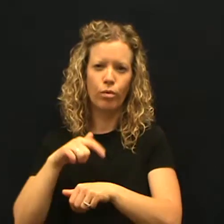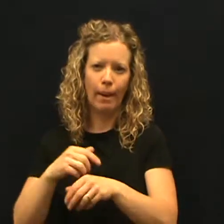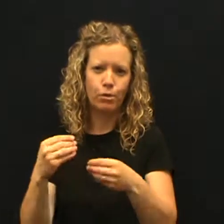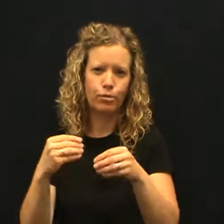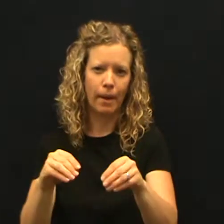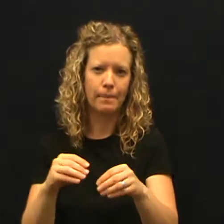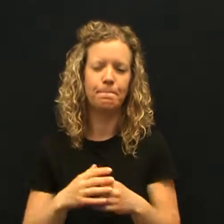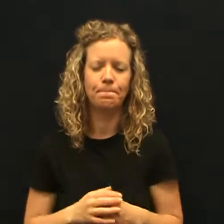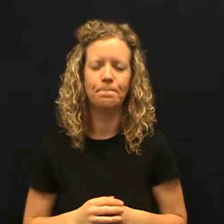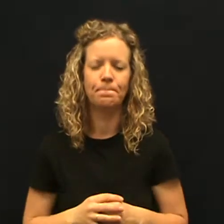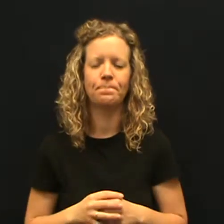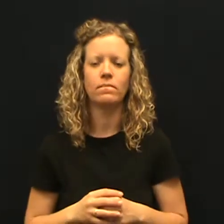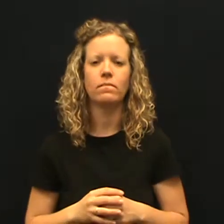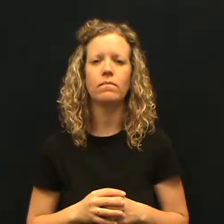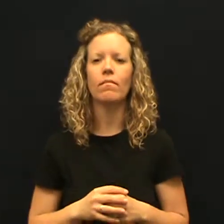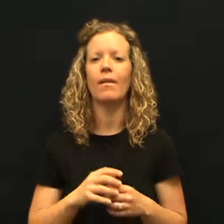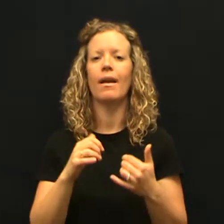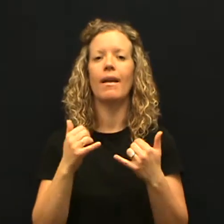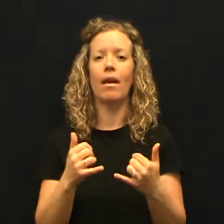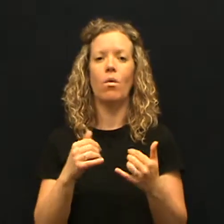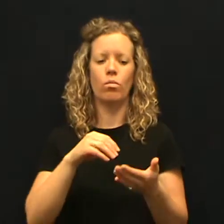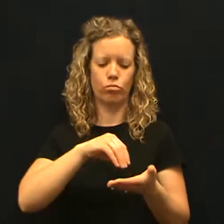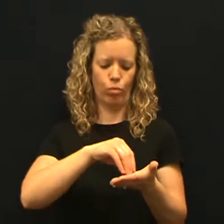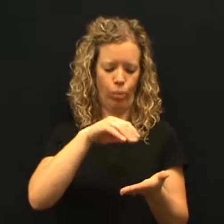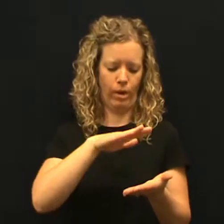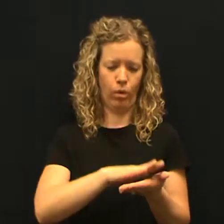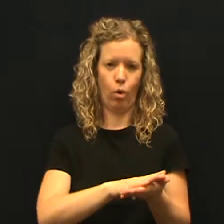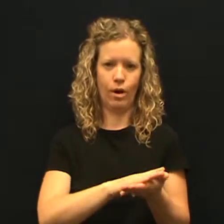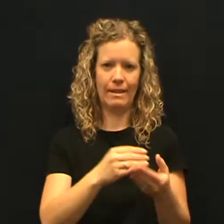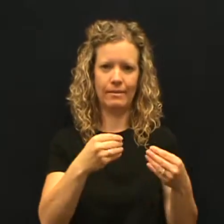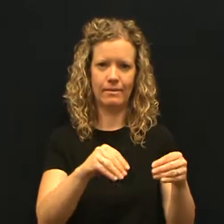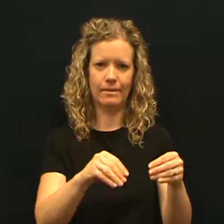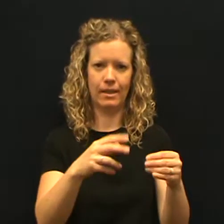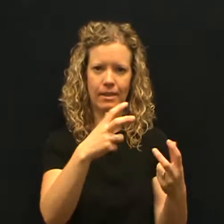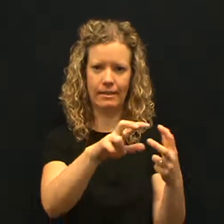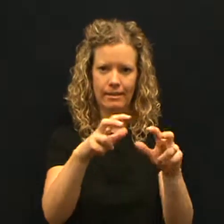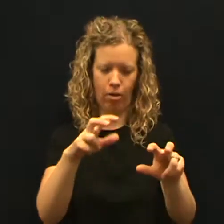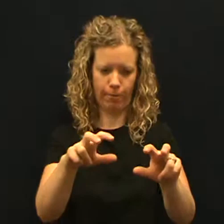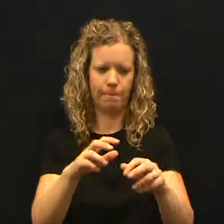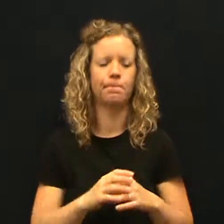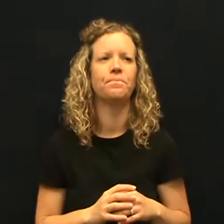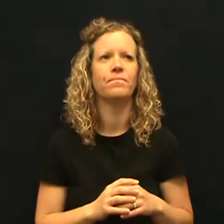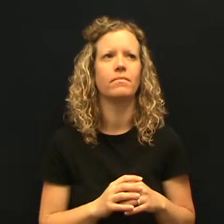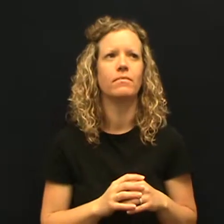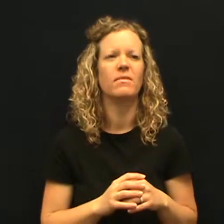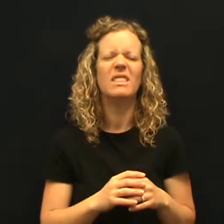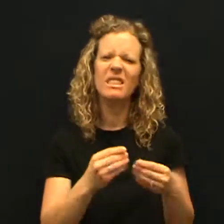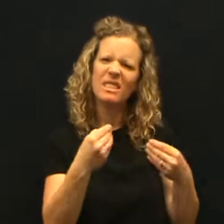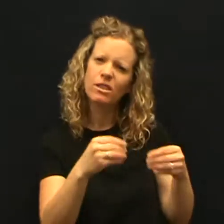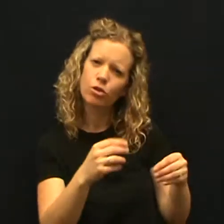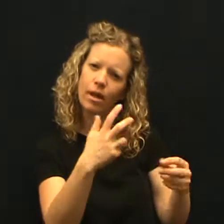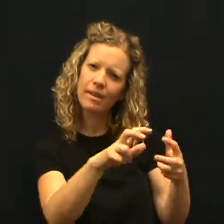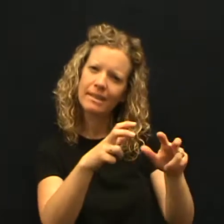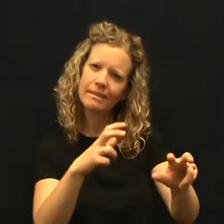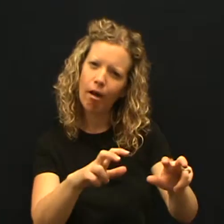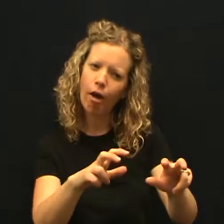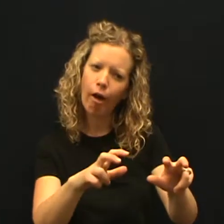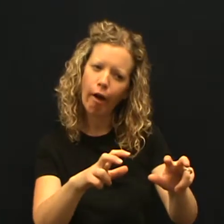issuance of stock. So generally, issues of stock to the public are done for cash. And so the company's going to